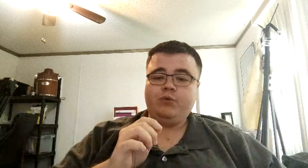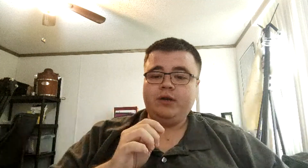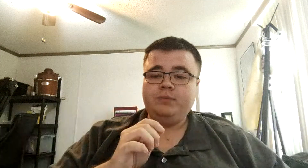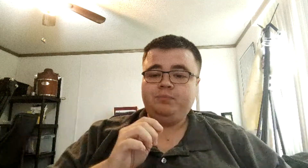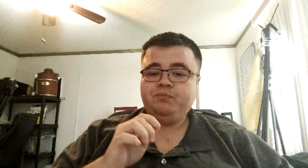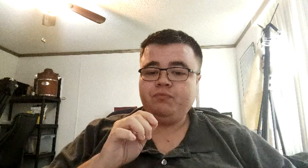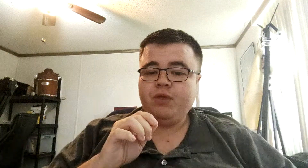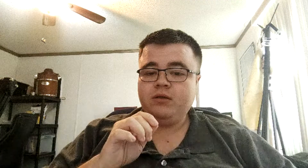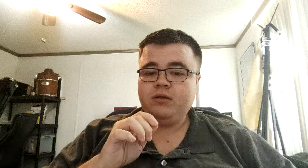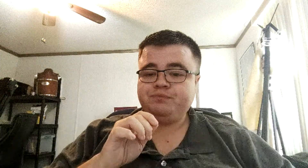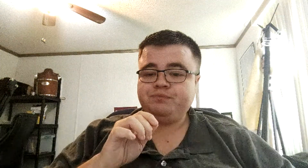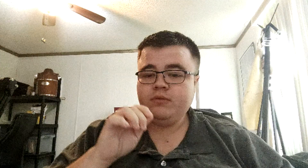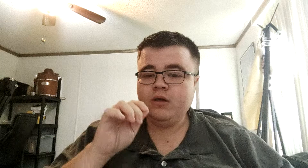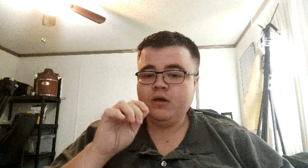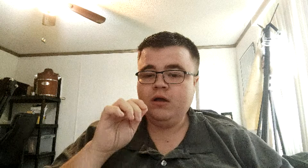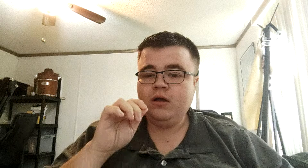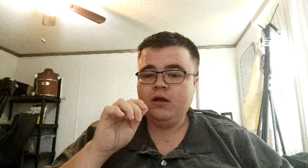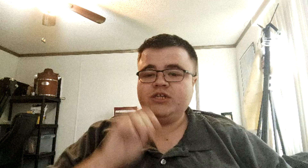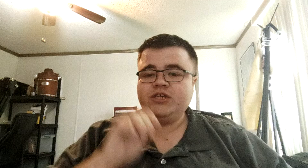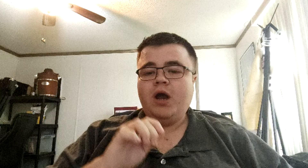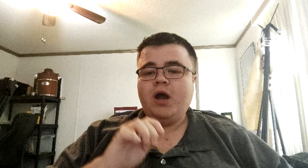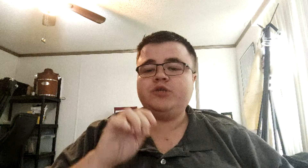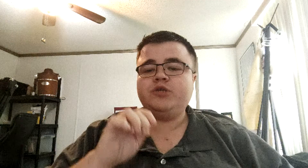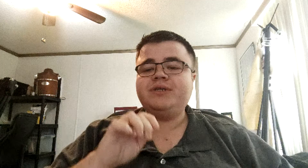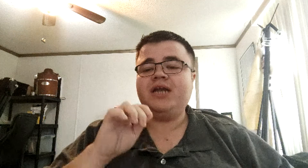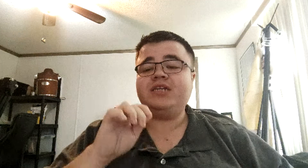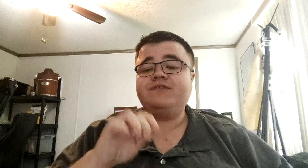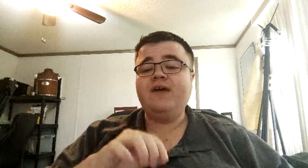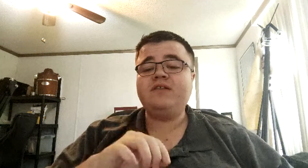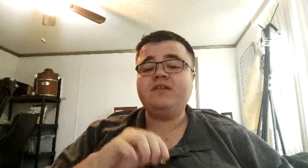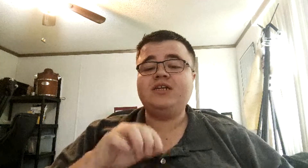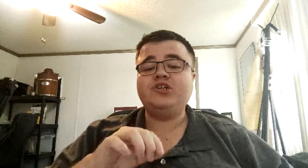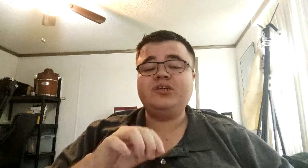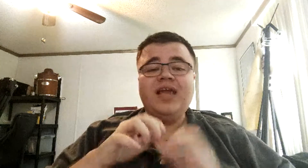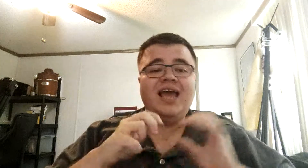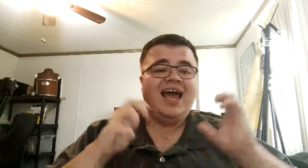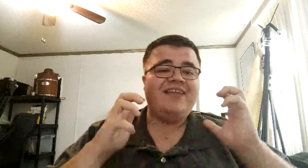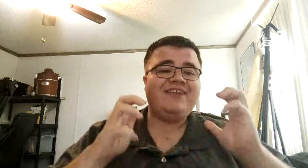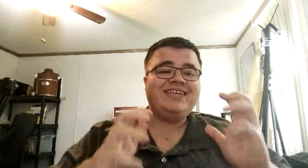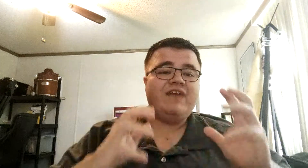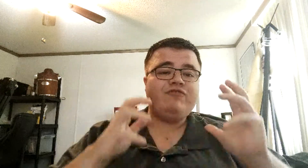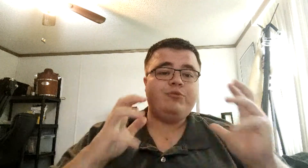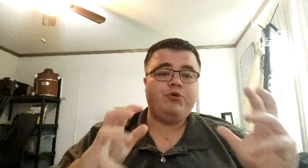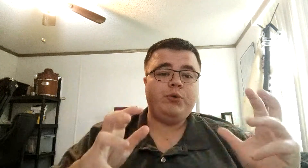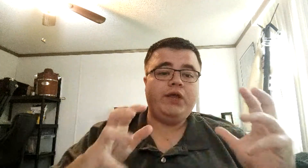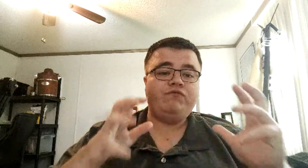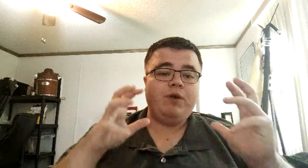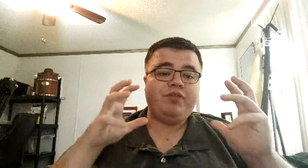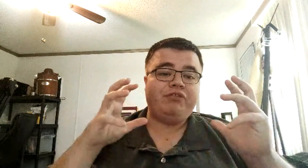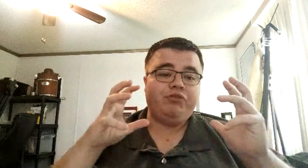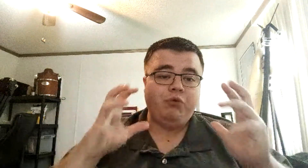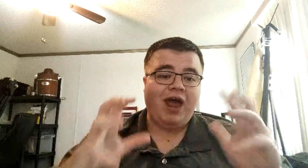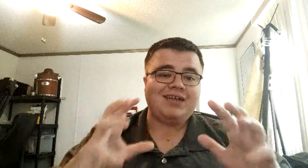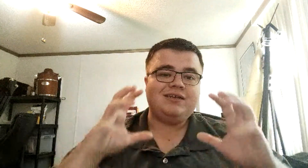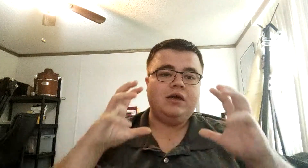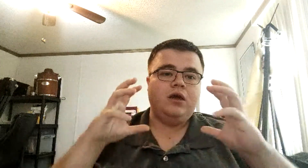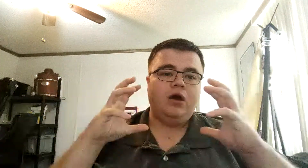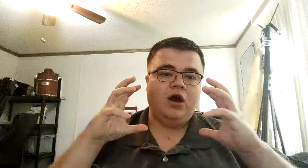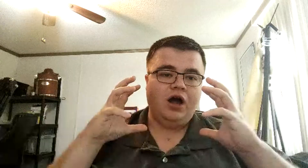Gallaudet, has tried to protect his father's legacy and the deaf community from the threat